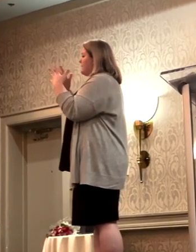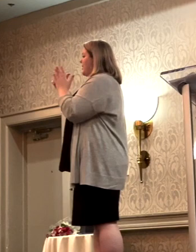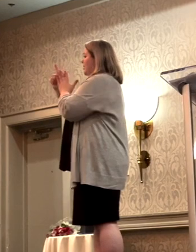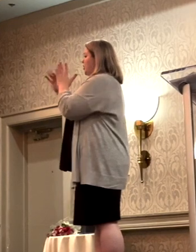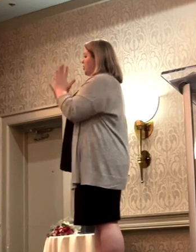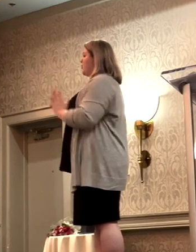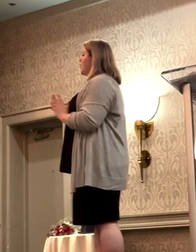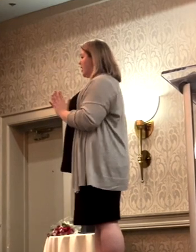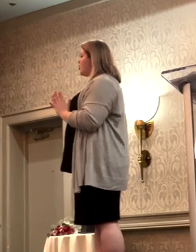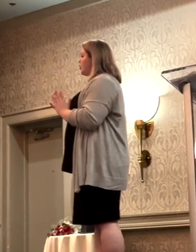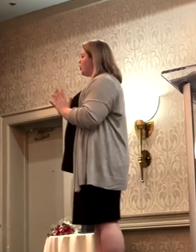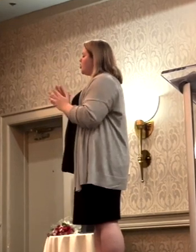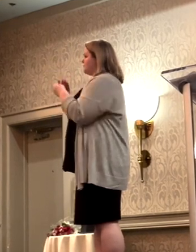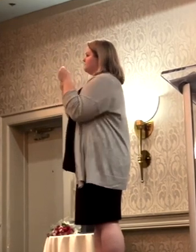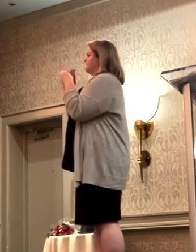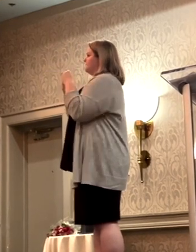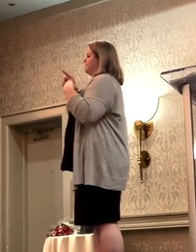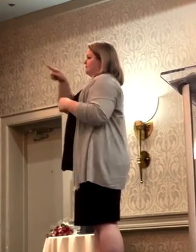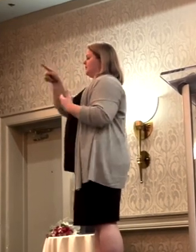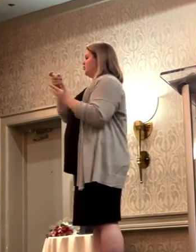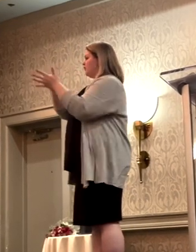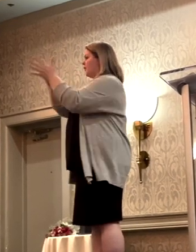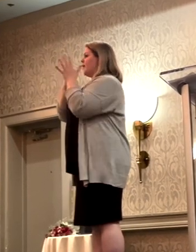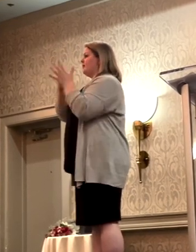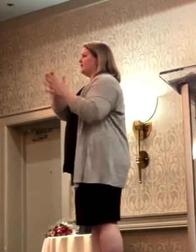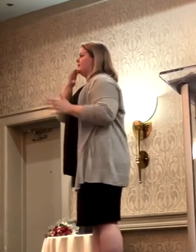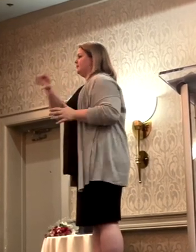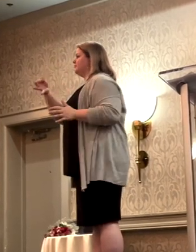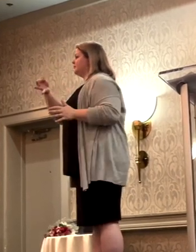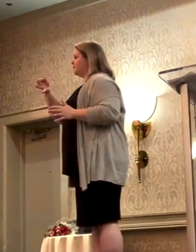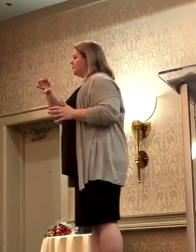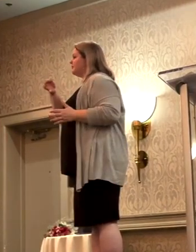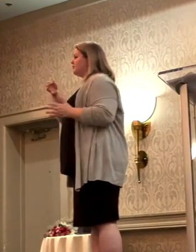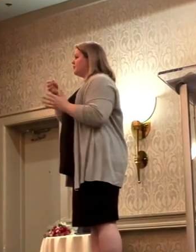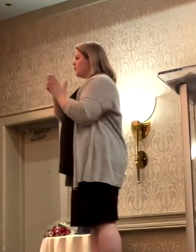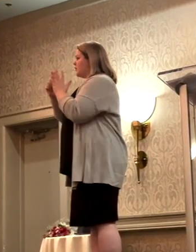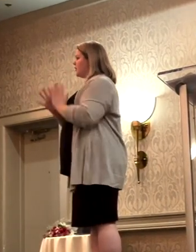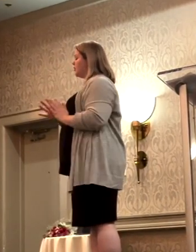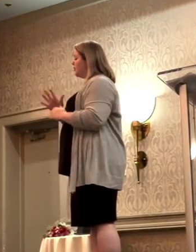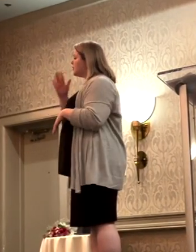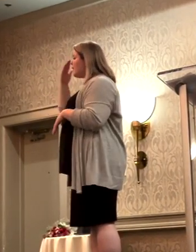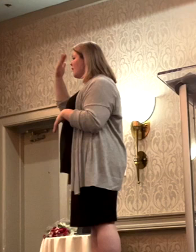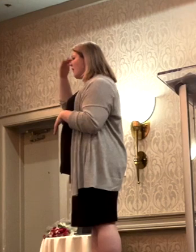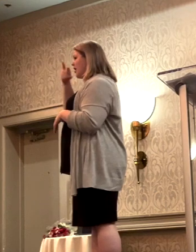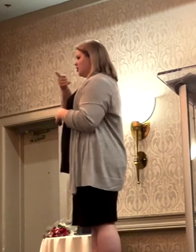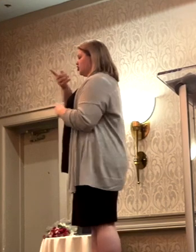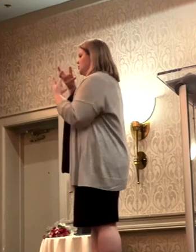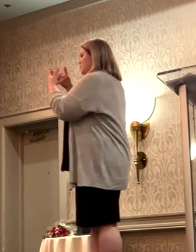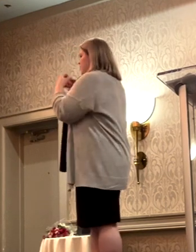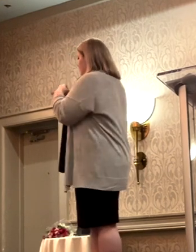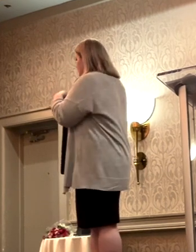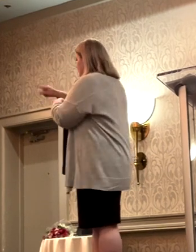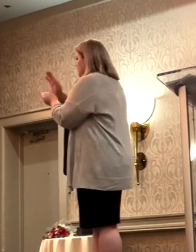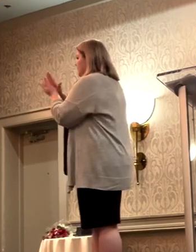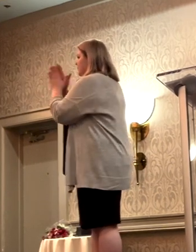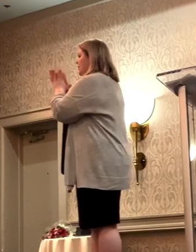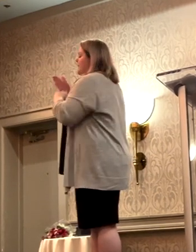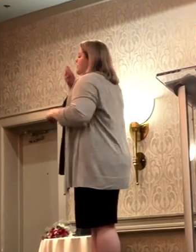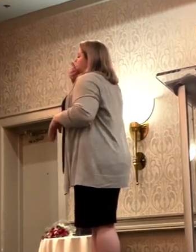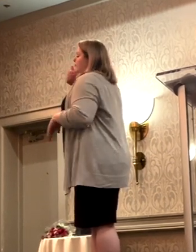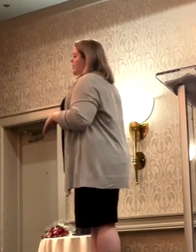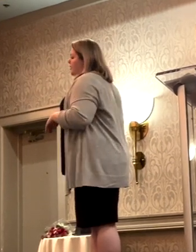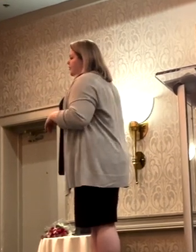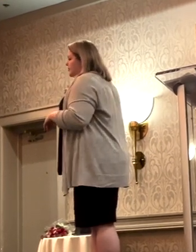demanded excellence from them for no other reason than she wanted them to be the best that she knew they could